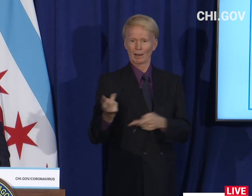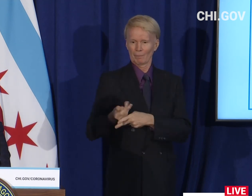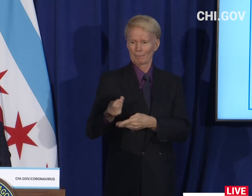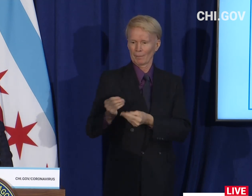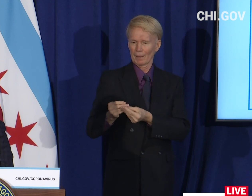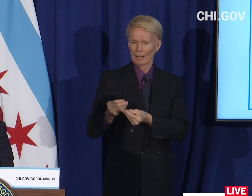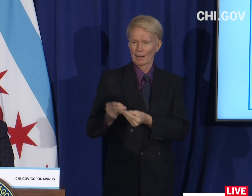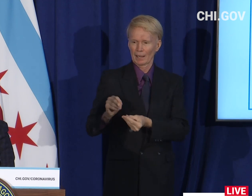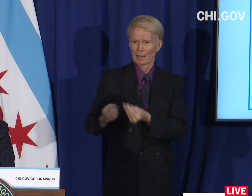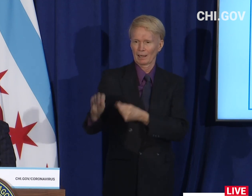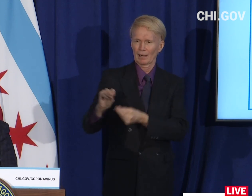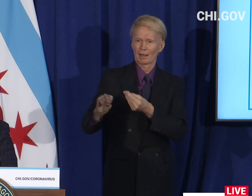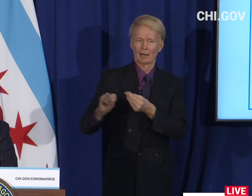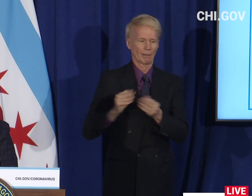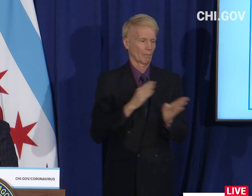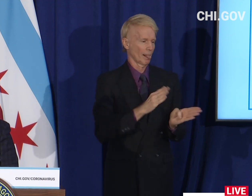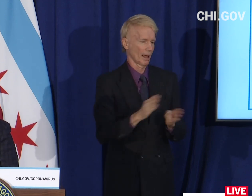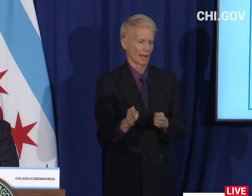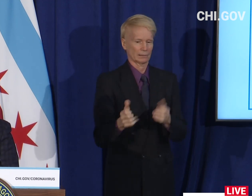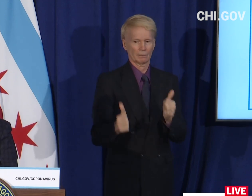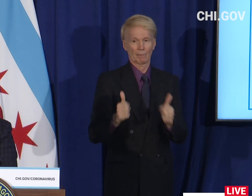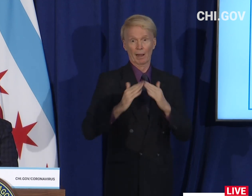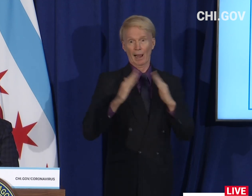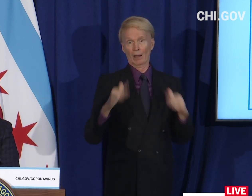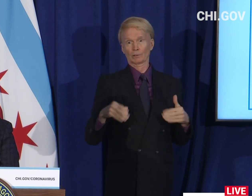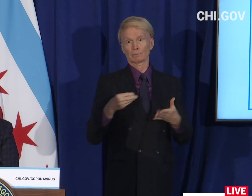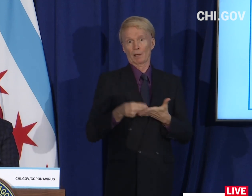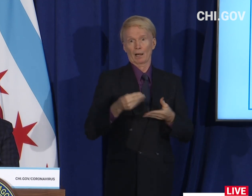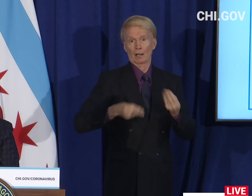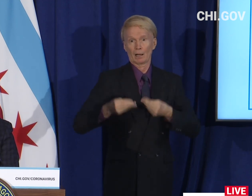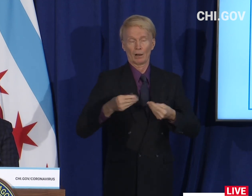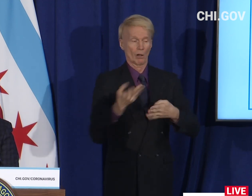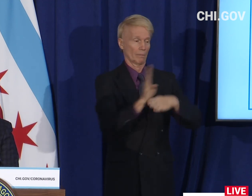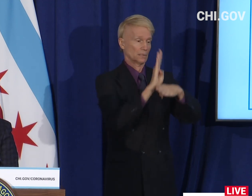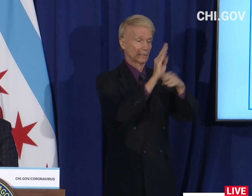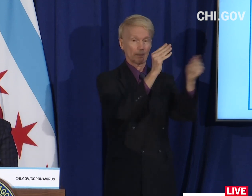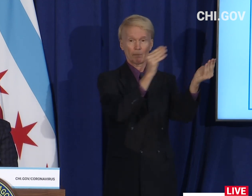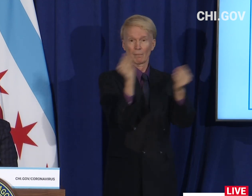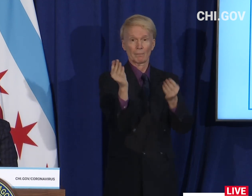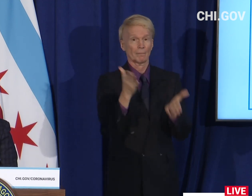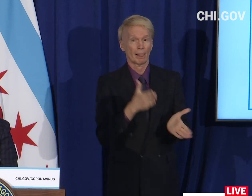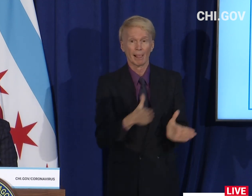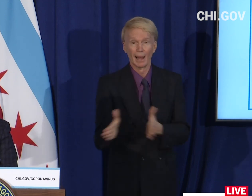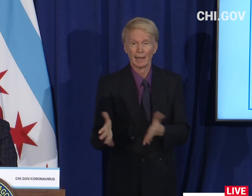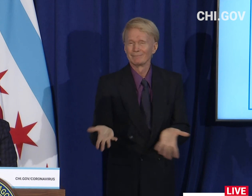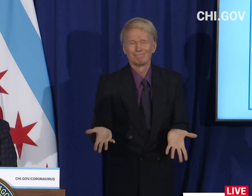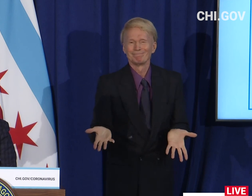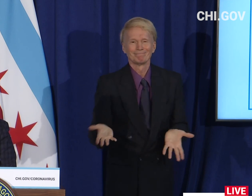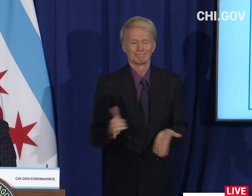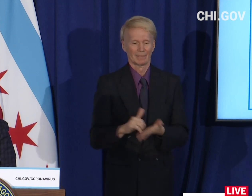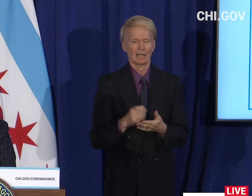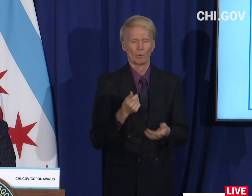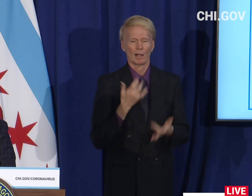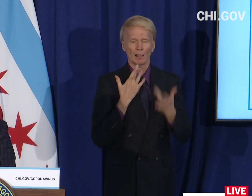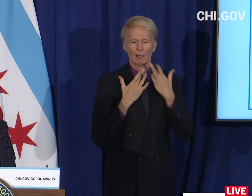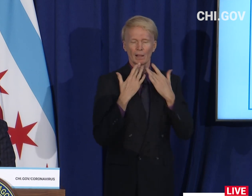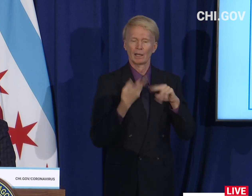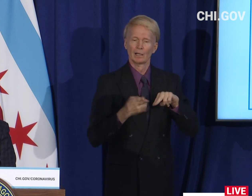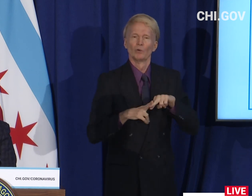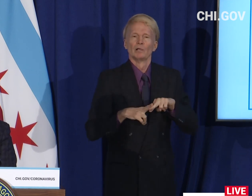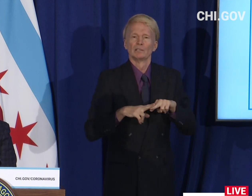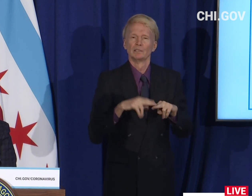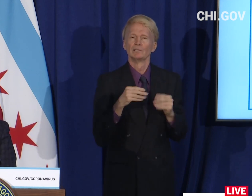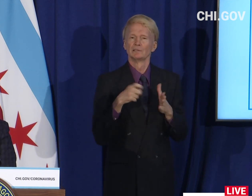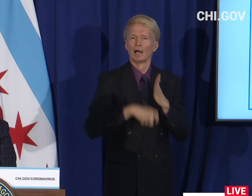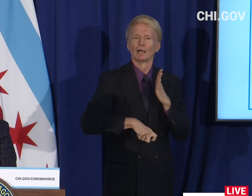in building out other plans, whether it's a household plan or whether it's a commercial plan. That's why we think this modest increase makes sense.